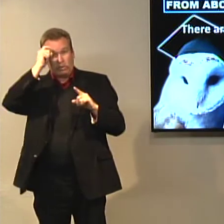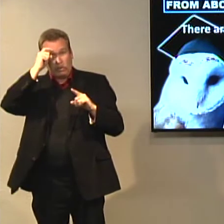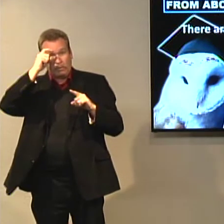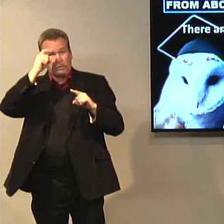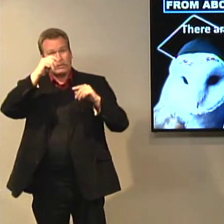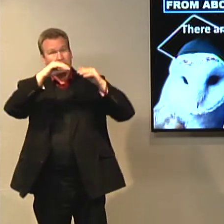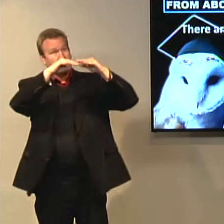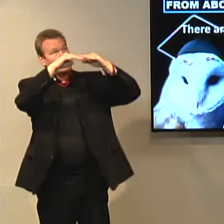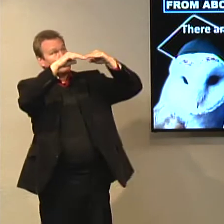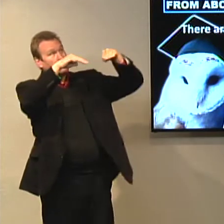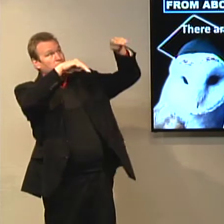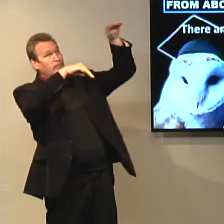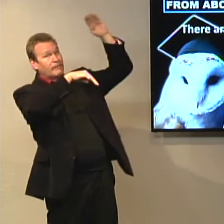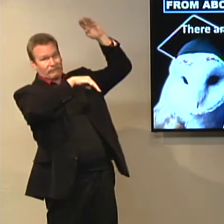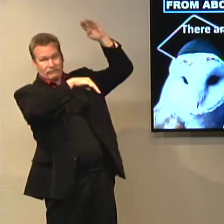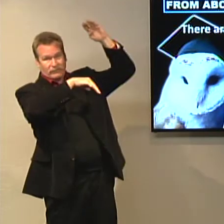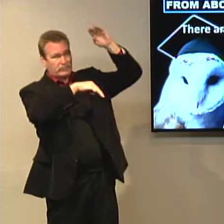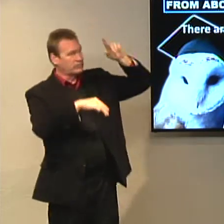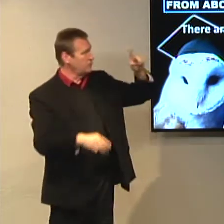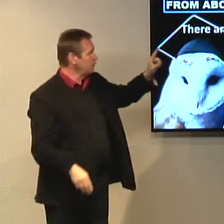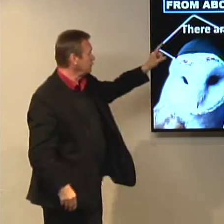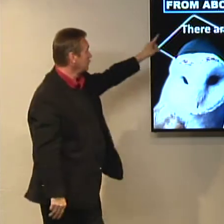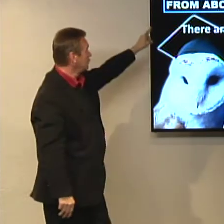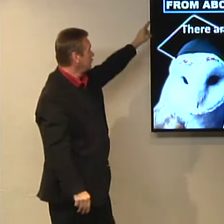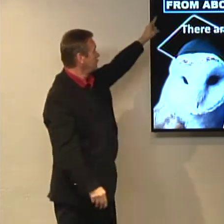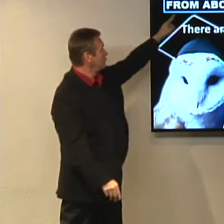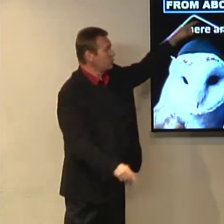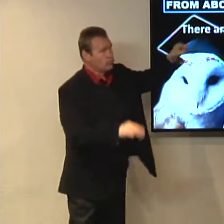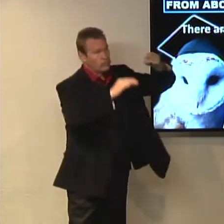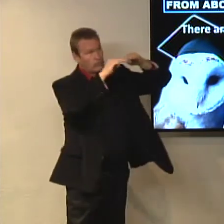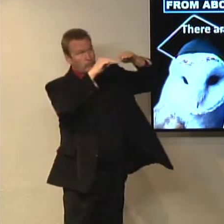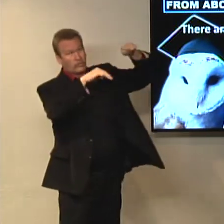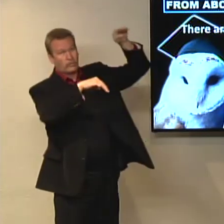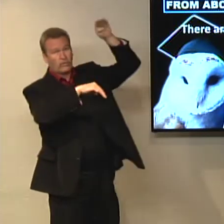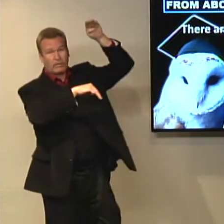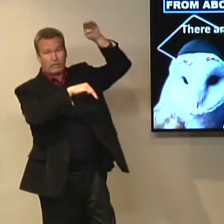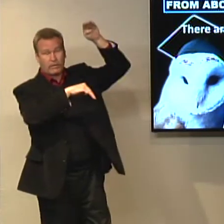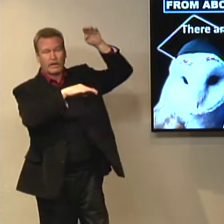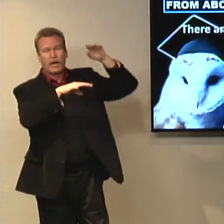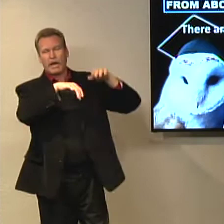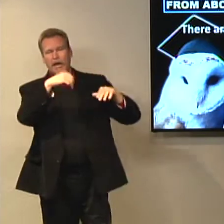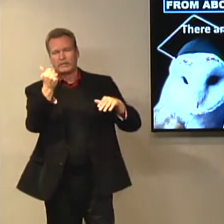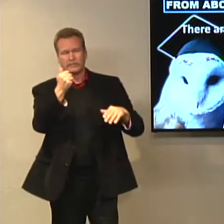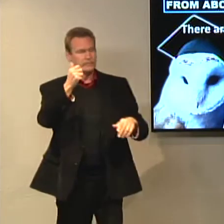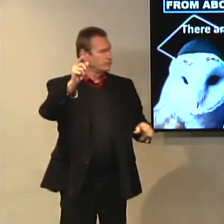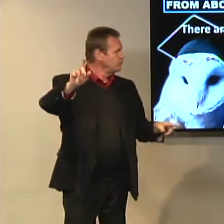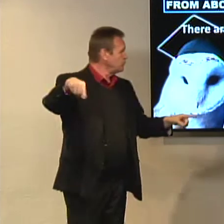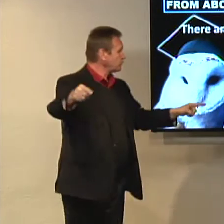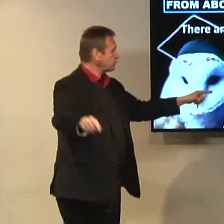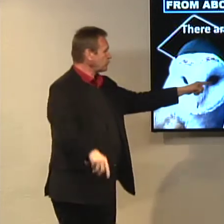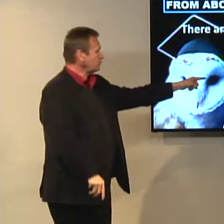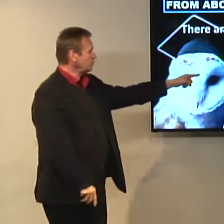moving on with these different kinds of wisdom. So there's wisdom that's from above. And there's another kind of